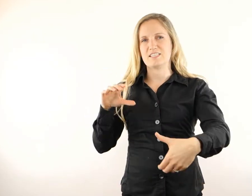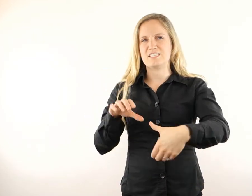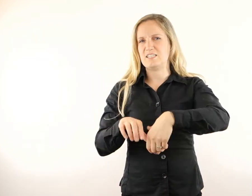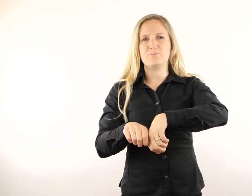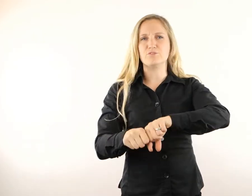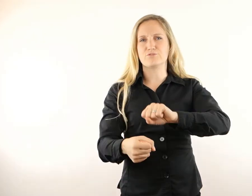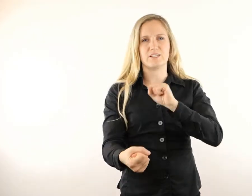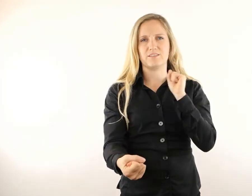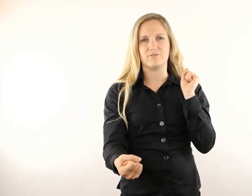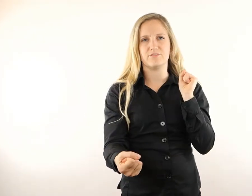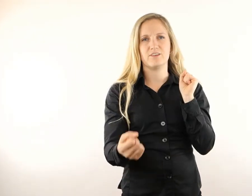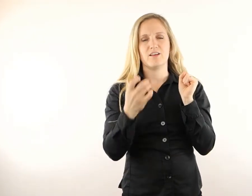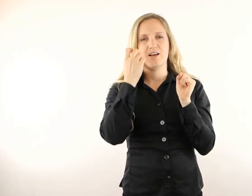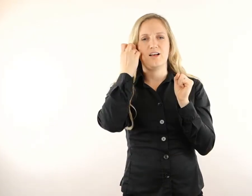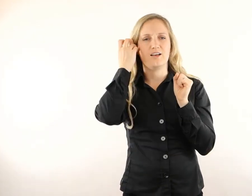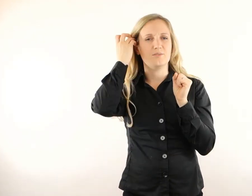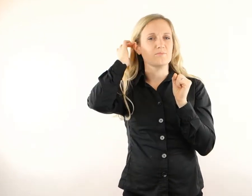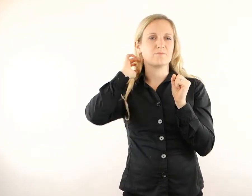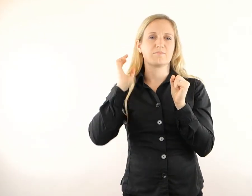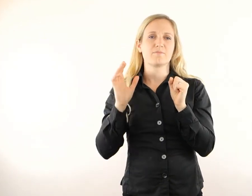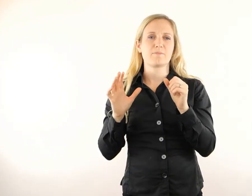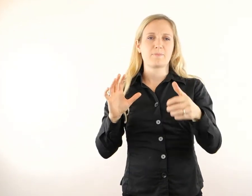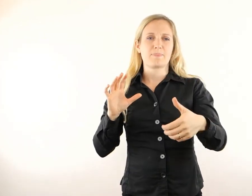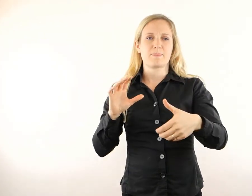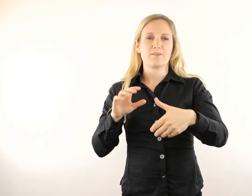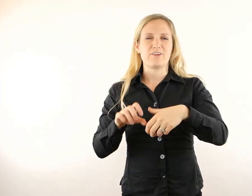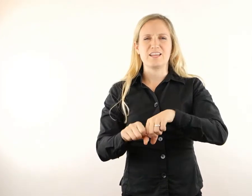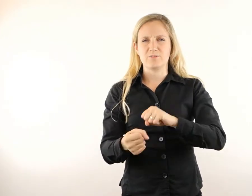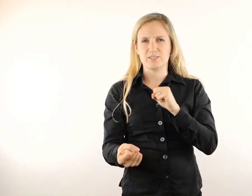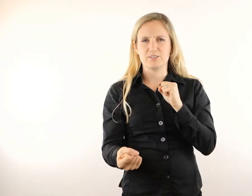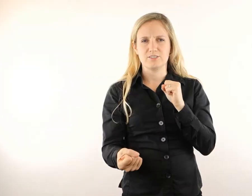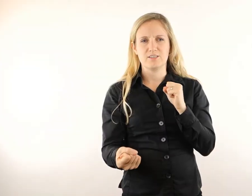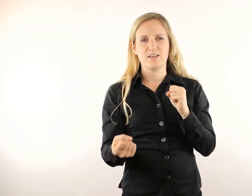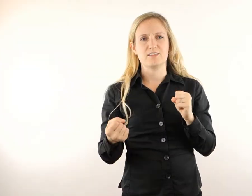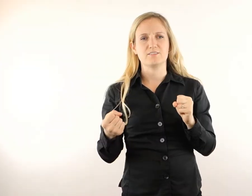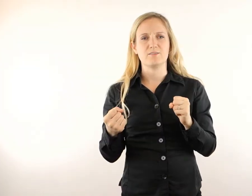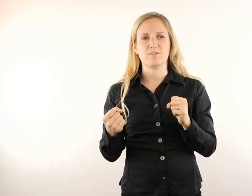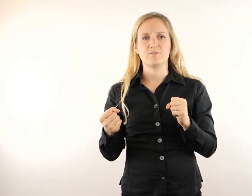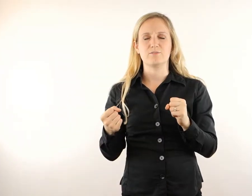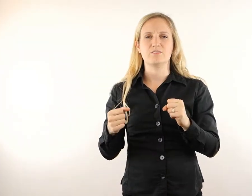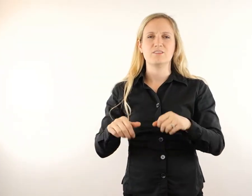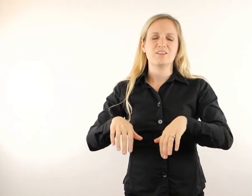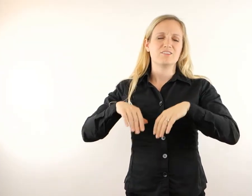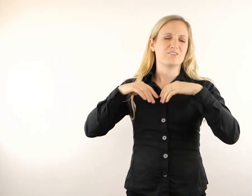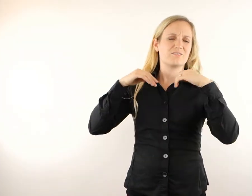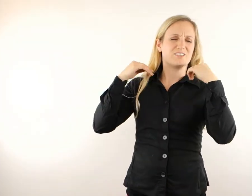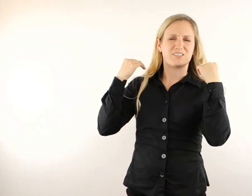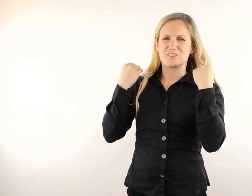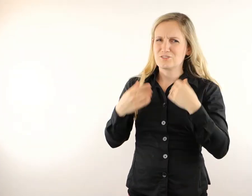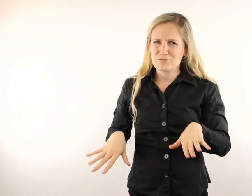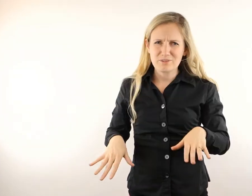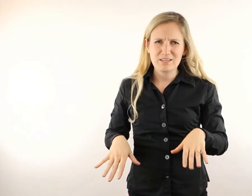like deep grief or anguish. And so you're going